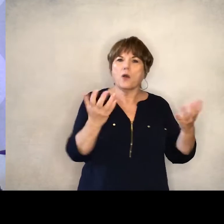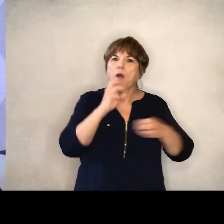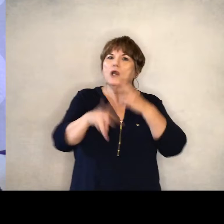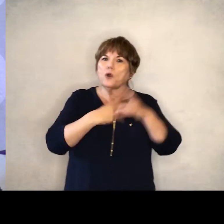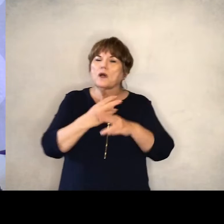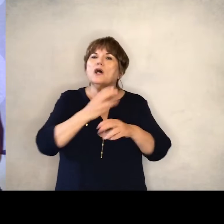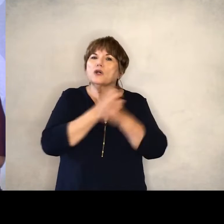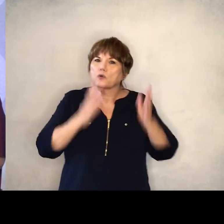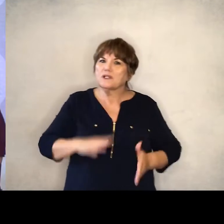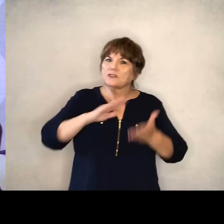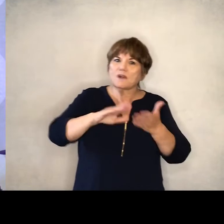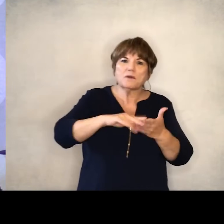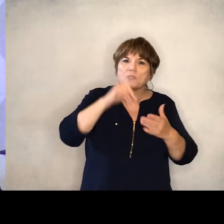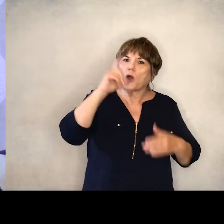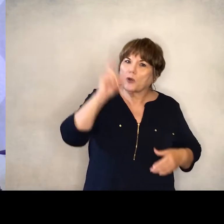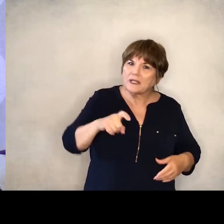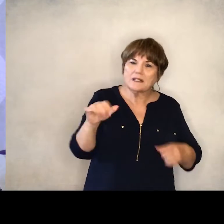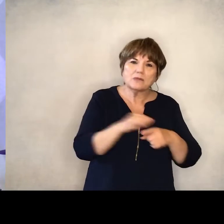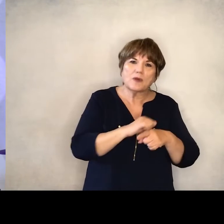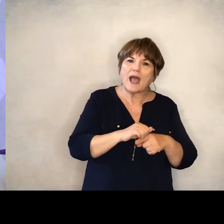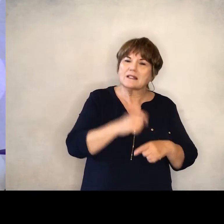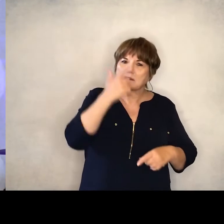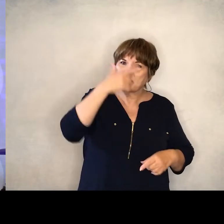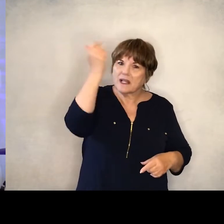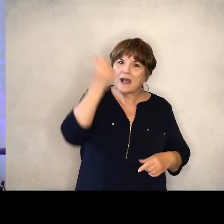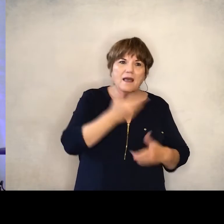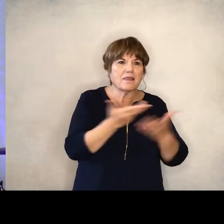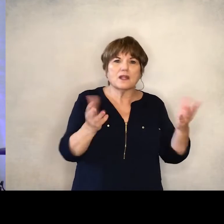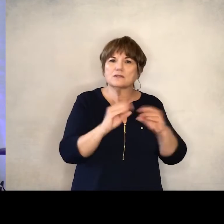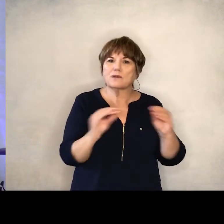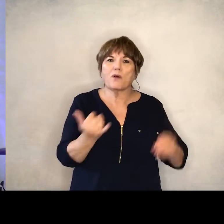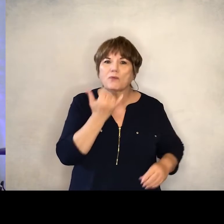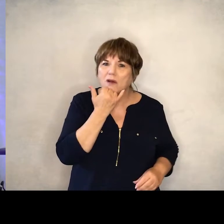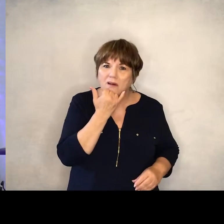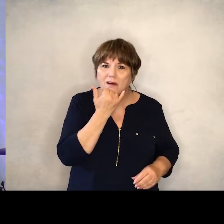not need to be practiced because there's no wrong. I want